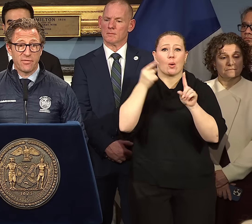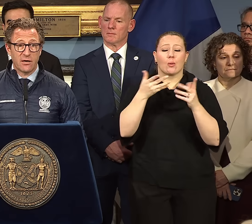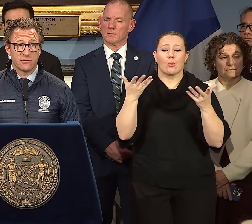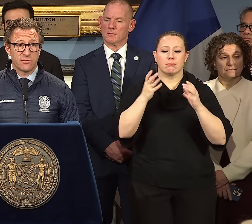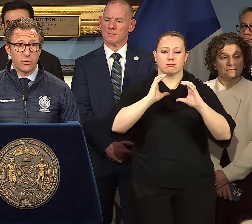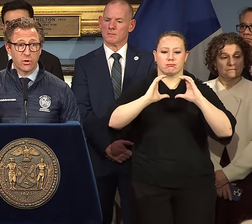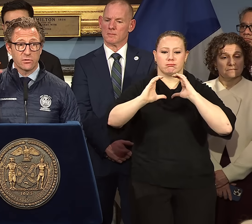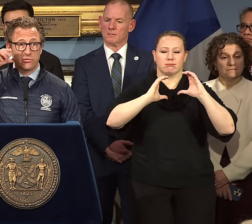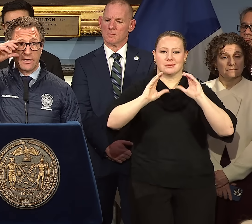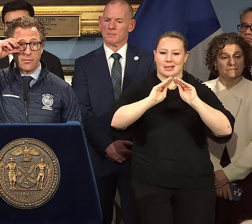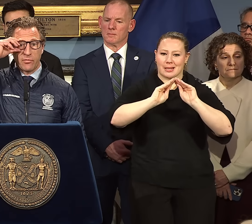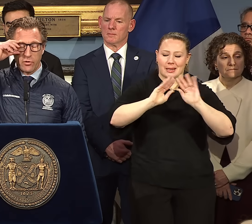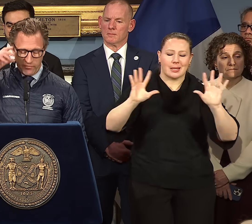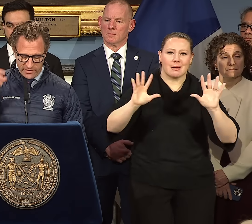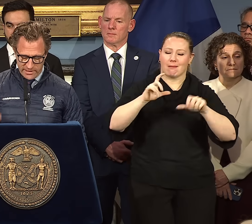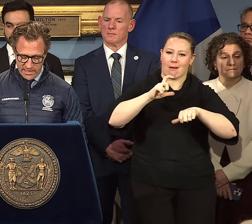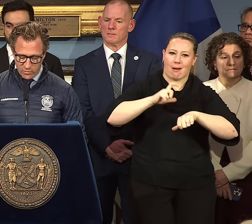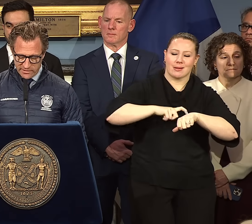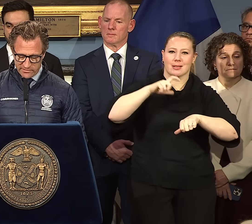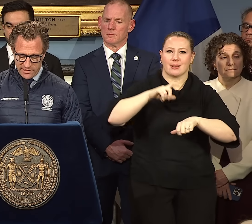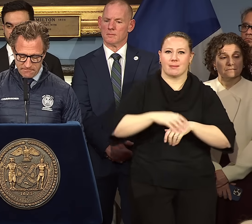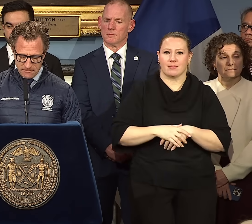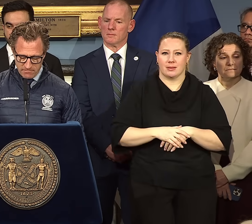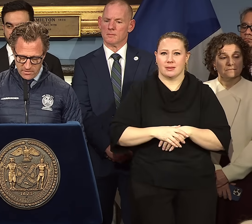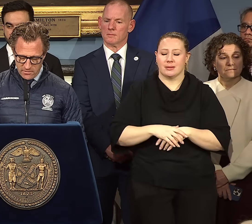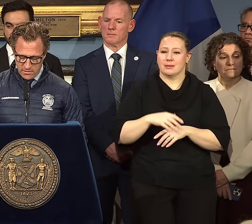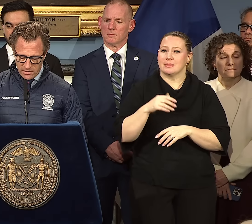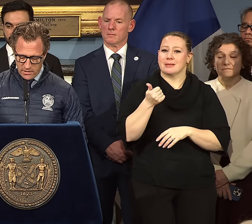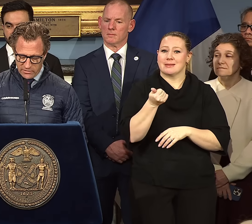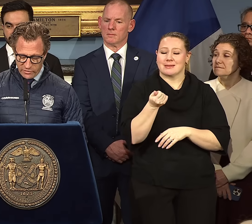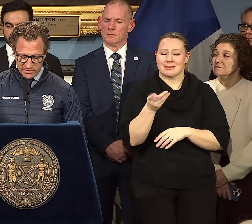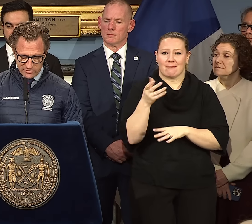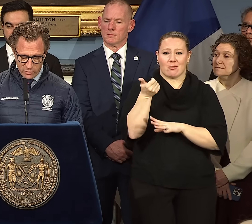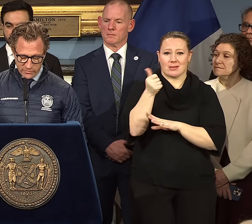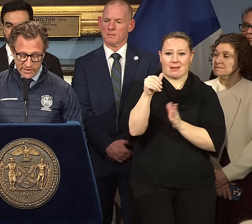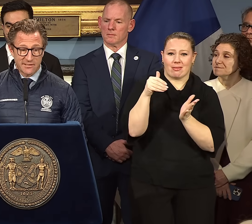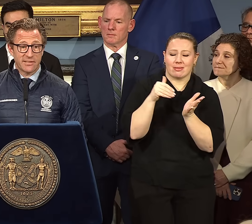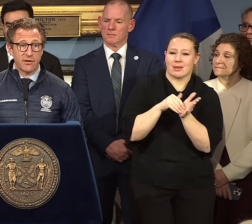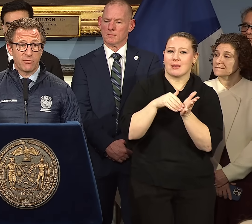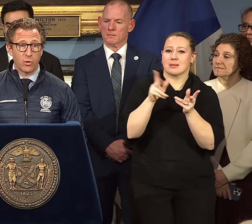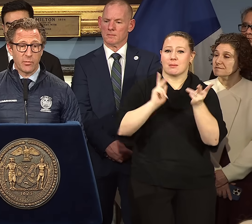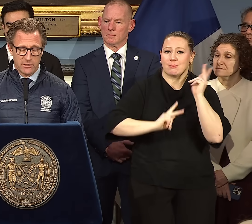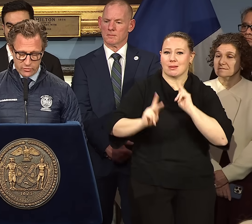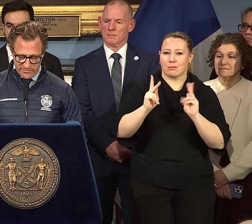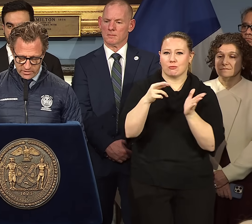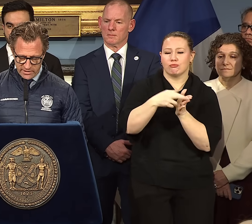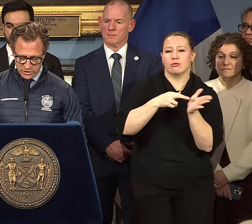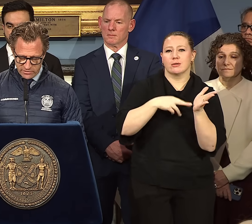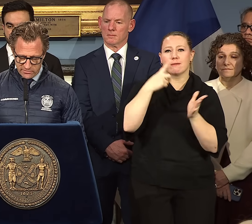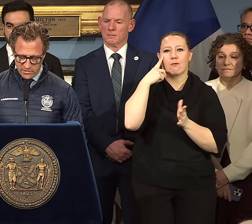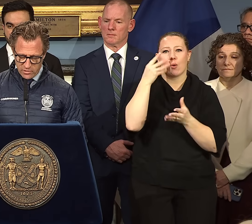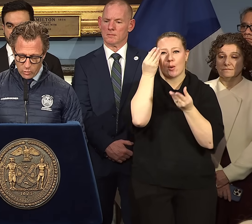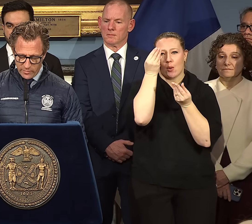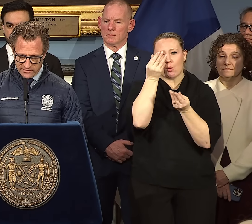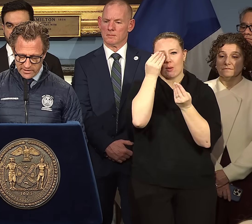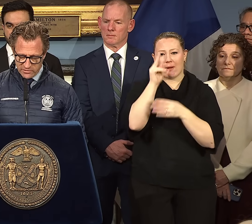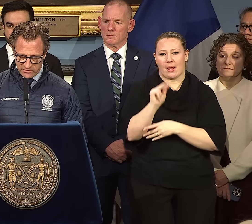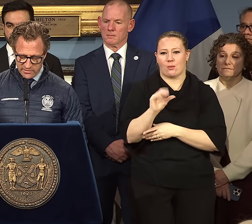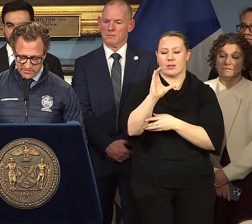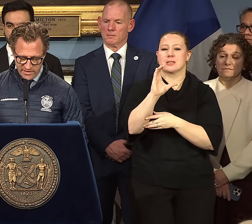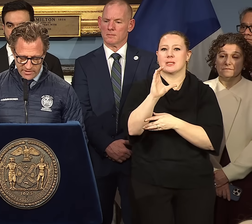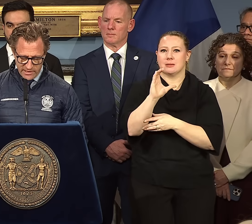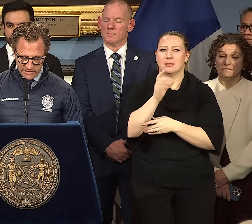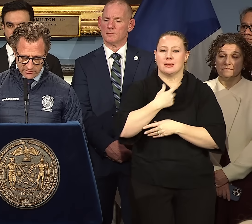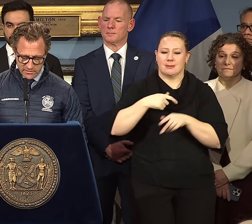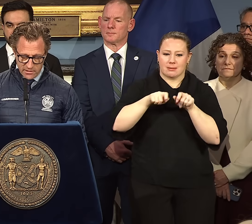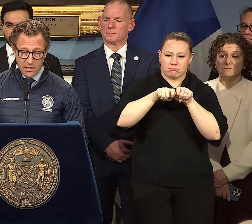Tens of thousands of New Yorkers signed up for Notify NYC during this storm so they could stay informed about travel conditions, warming centers,